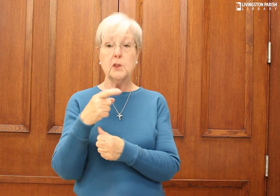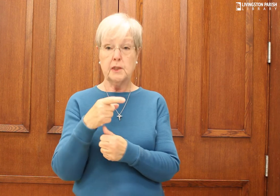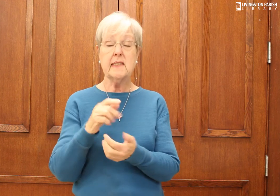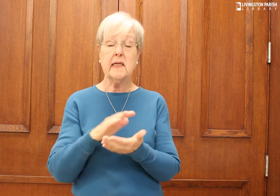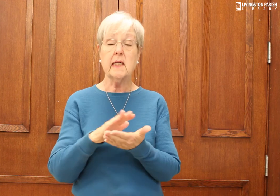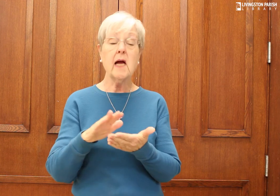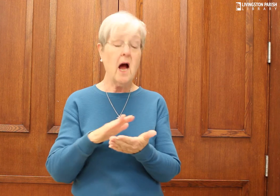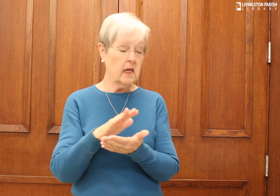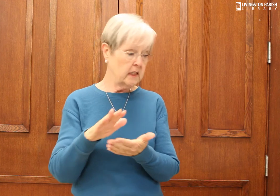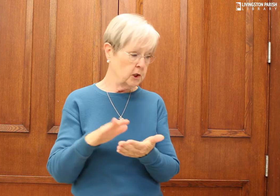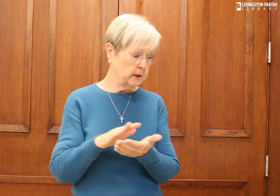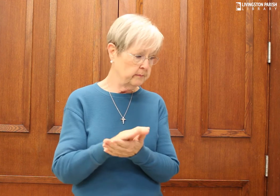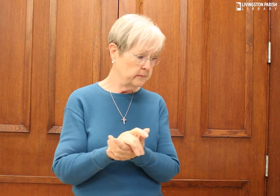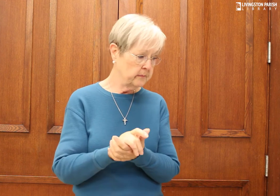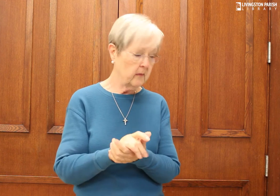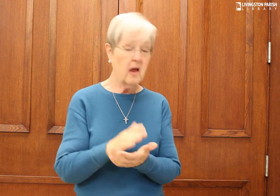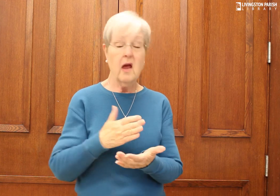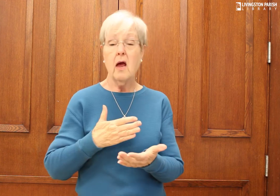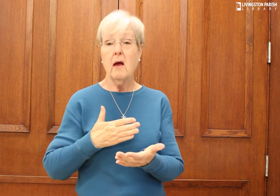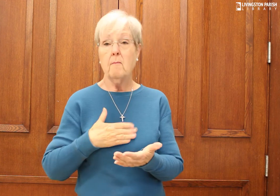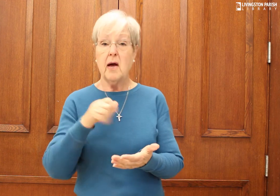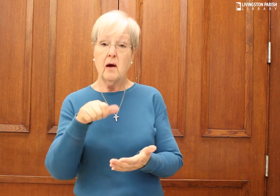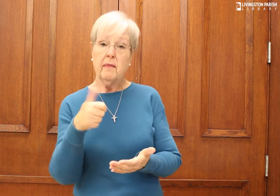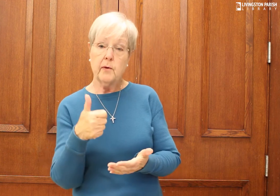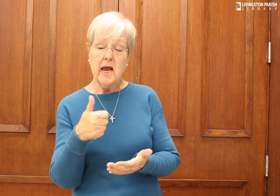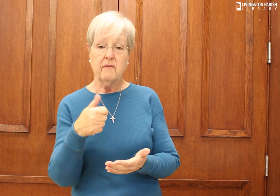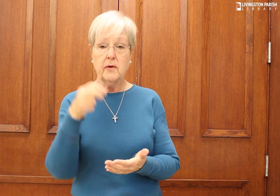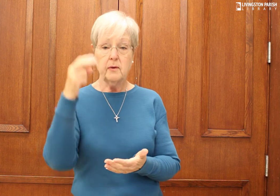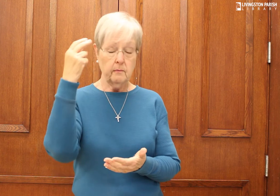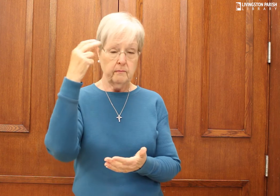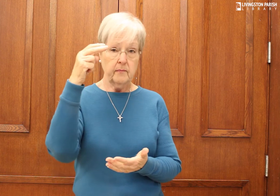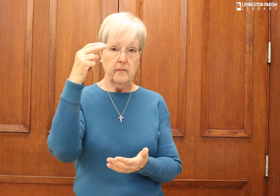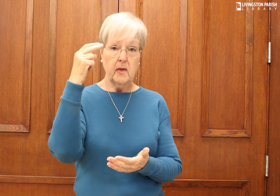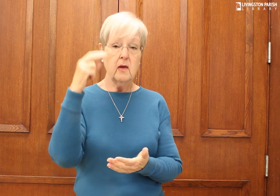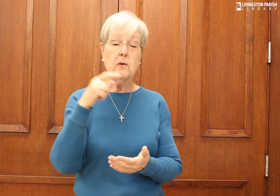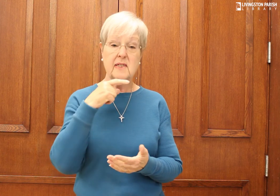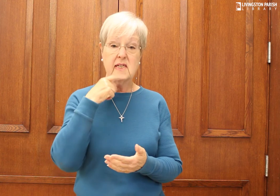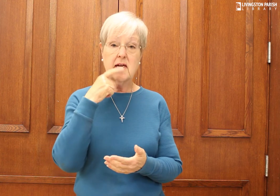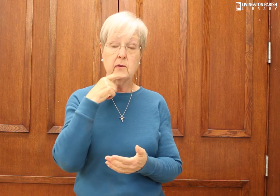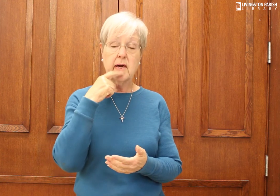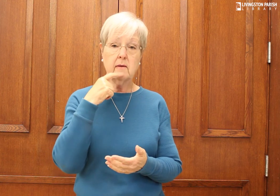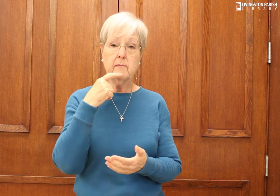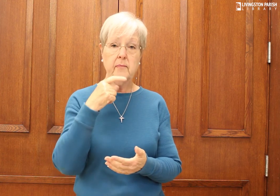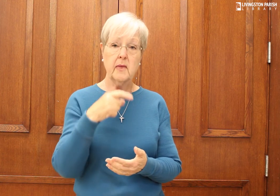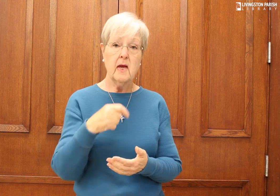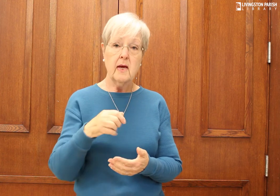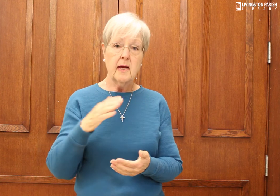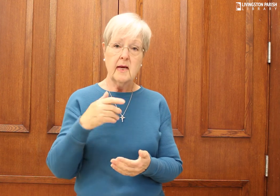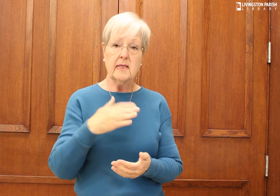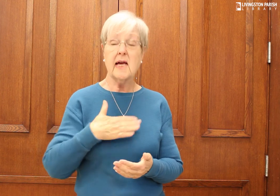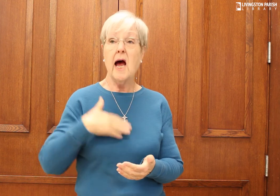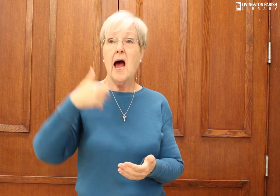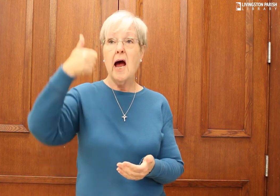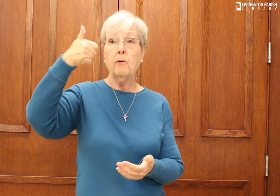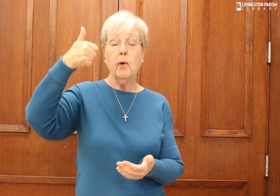She's still in college. My other nephew, who is hearing, is a